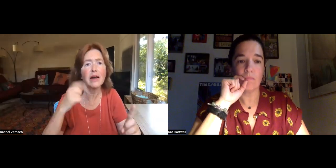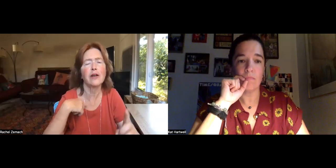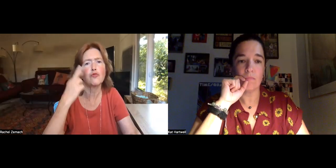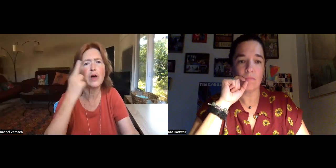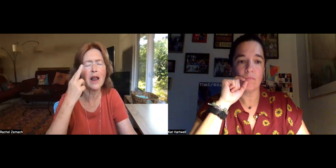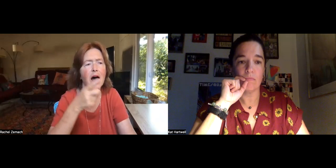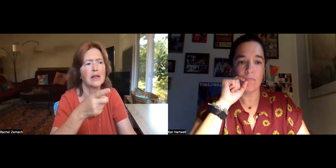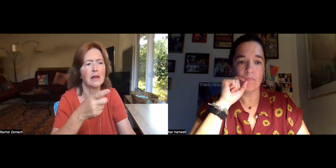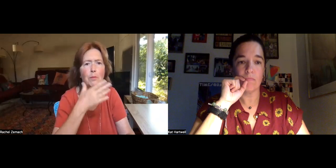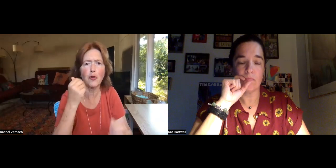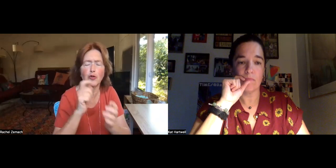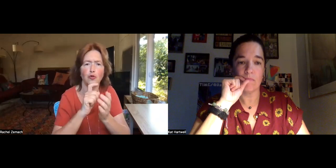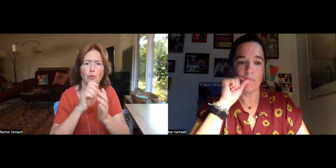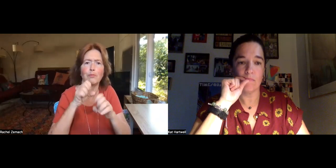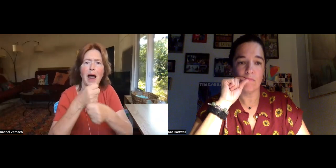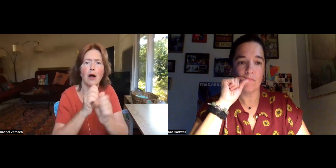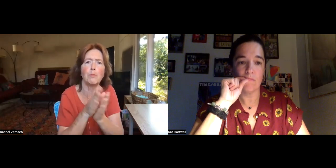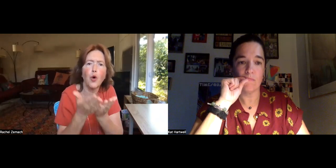finally I realized better to make a book,